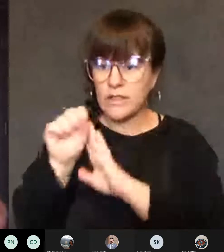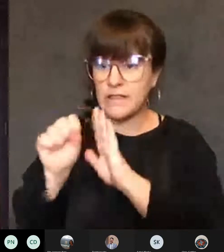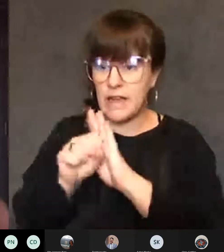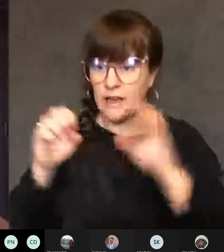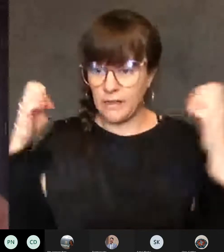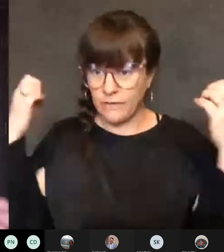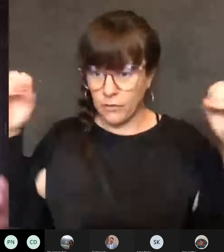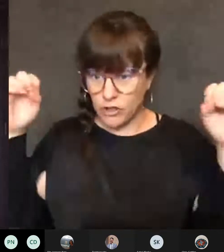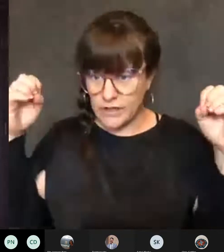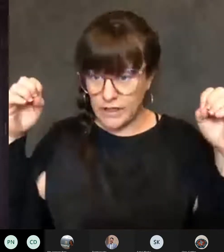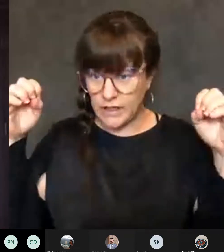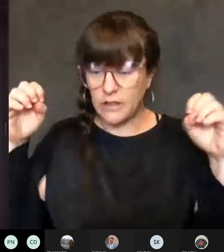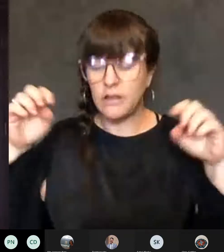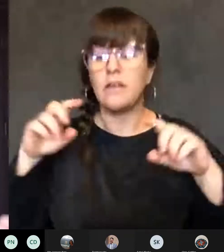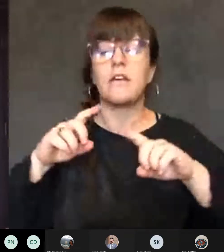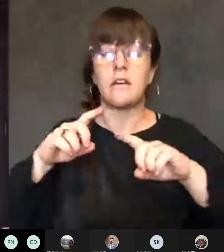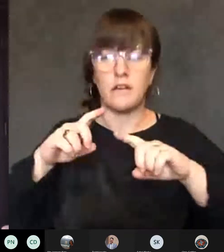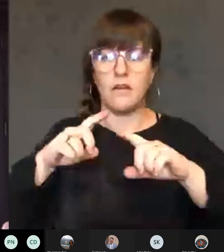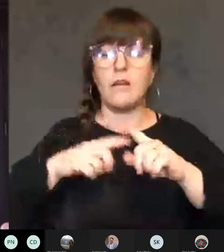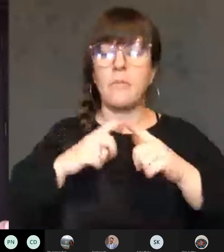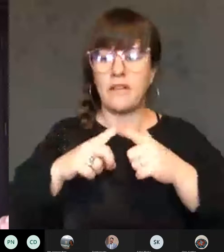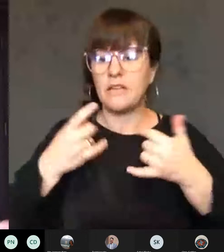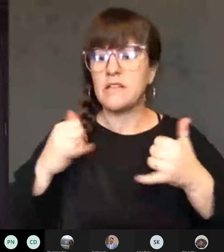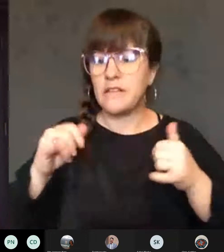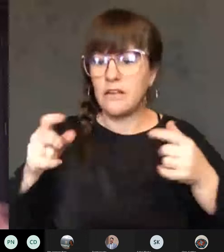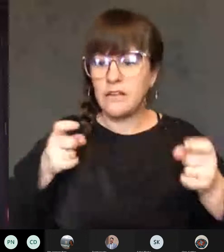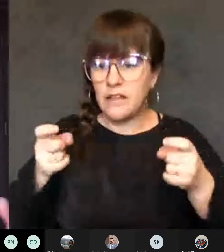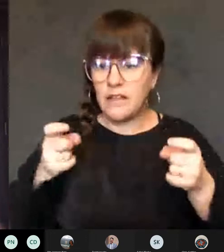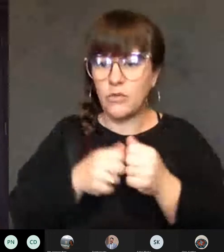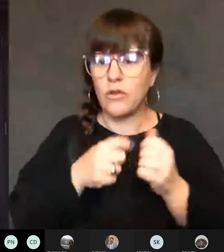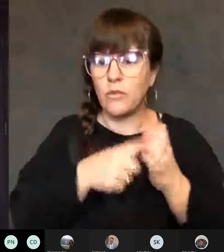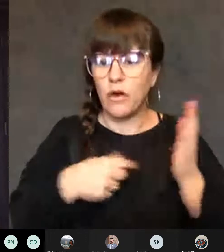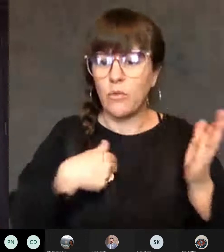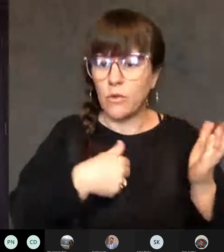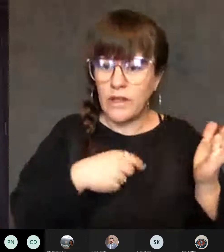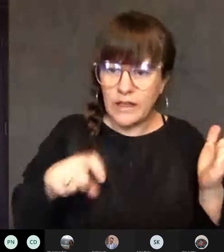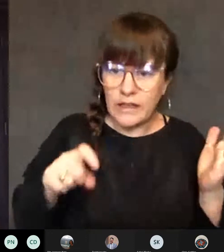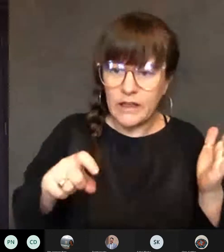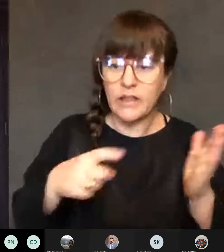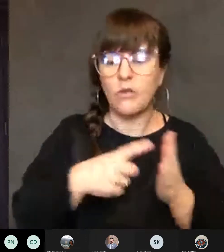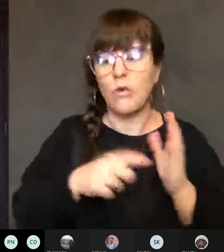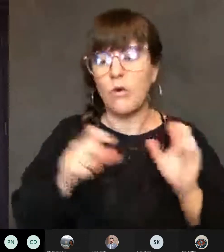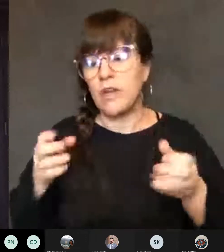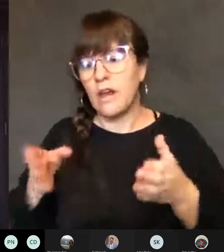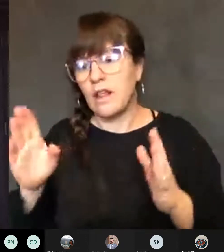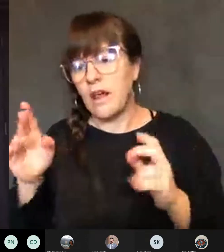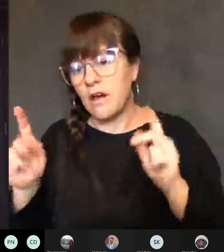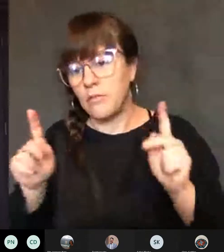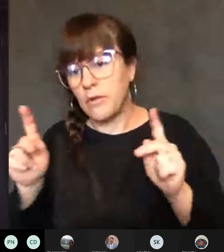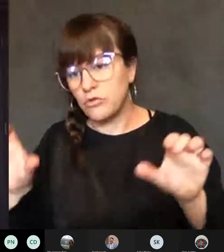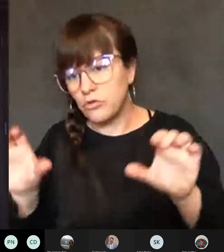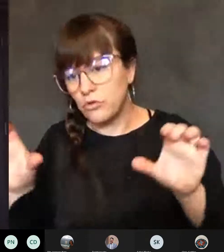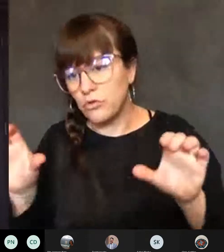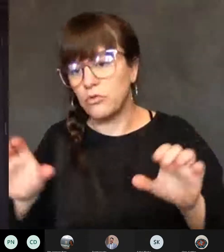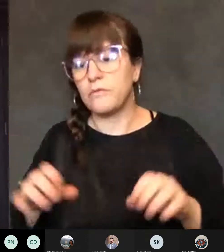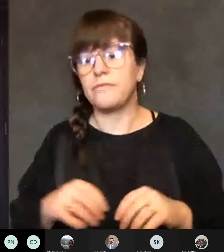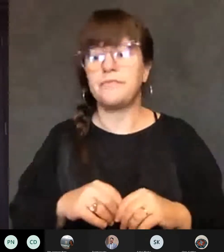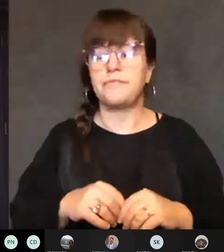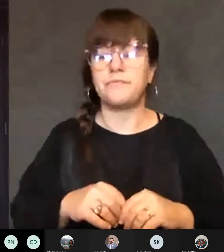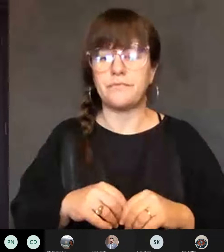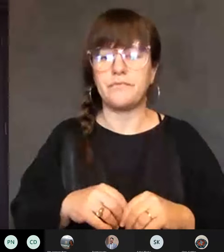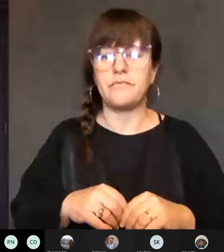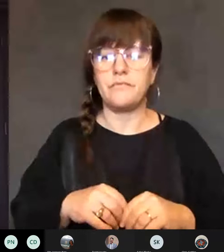with what we really need to have and what we can allow people to do also, that's